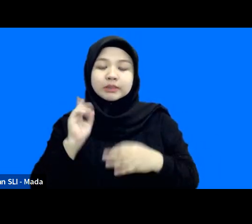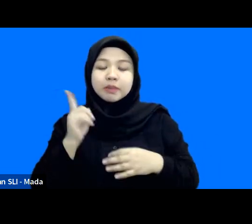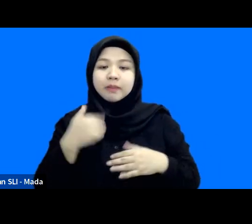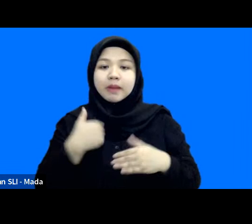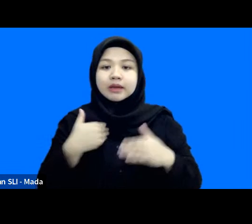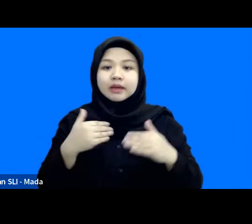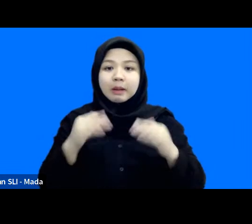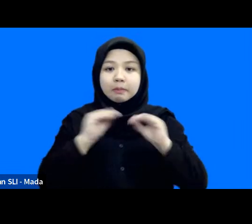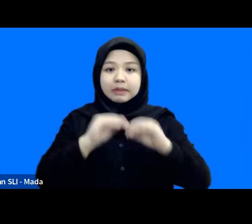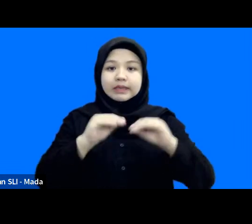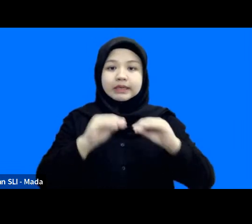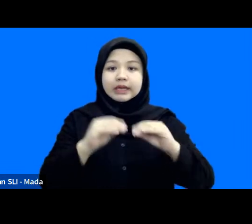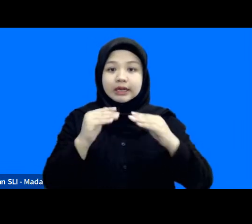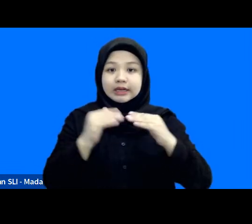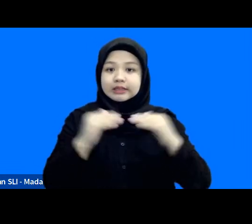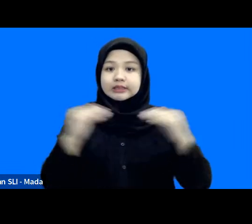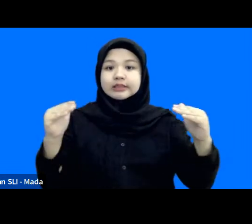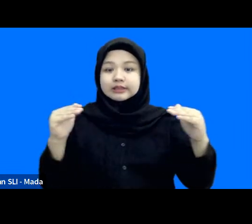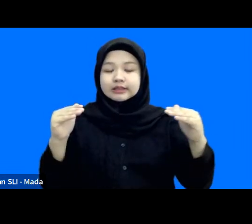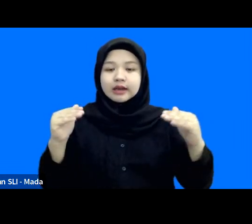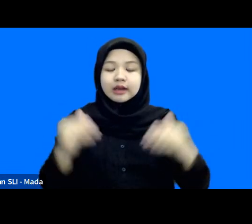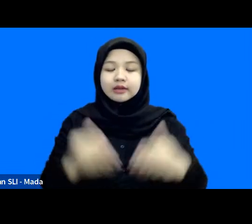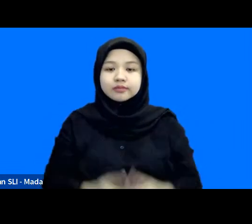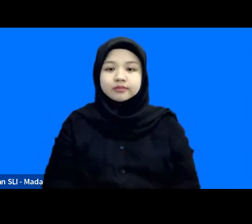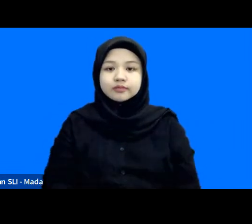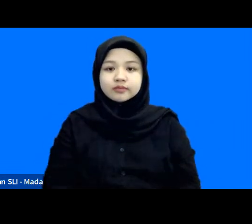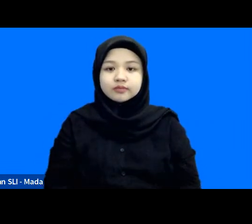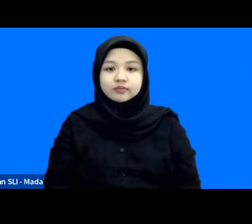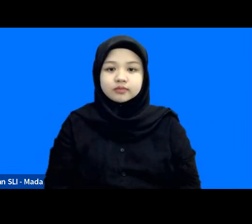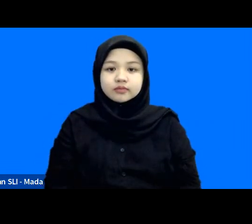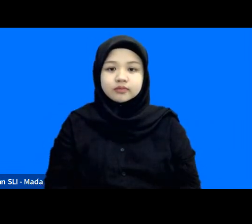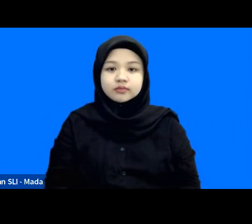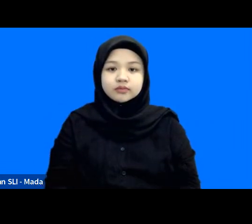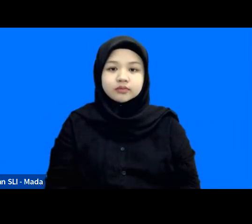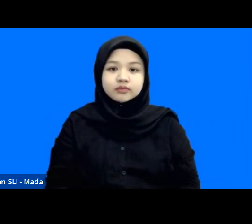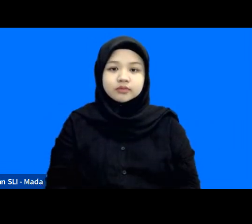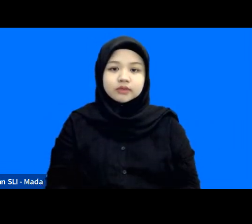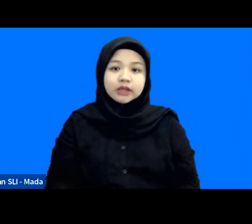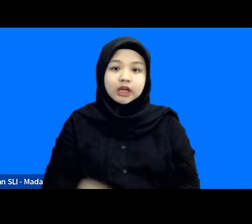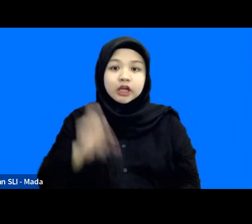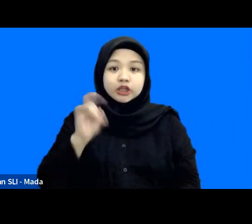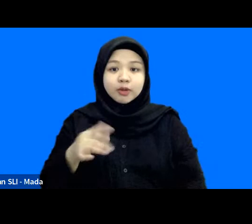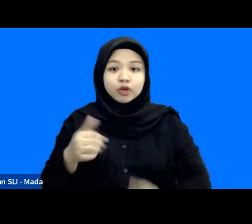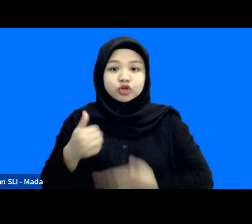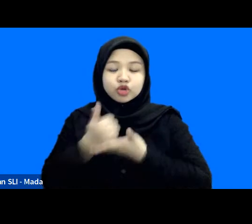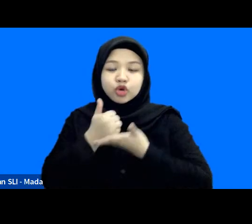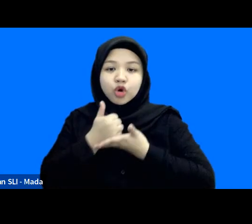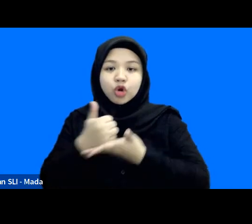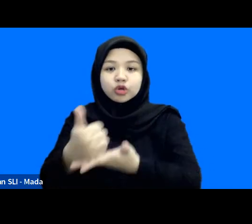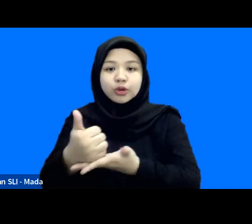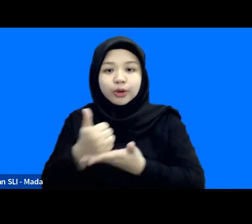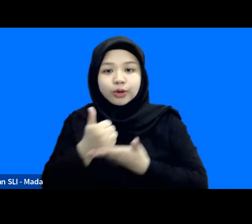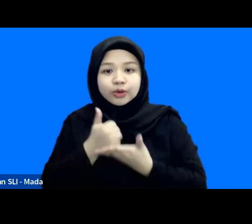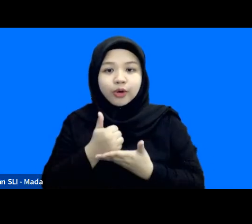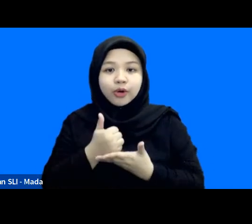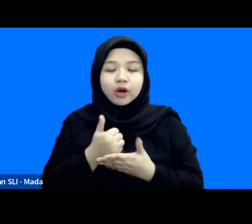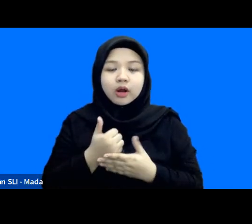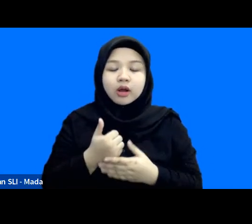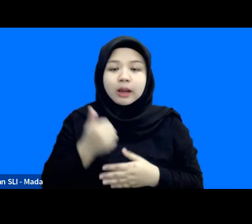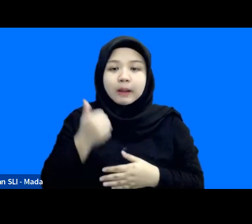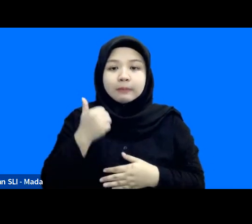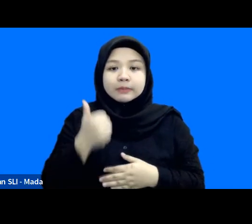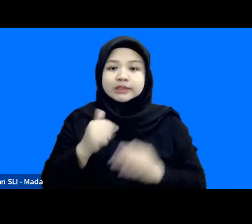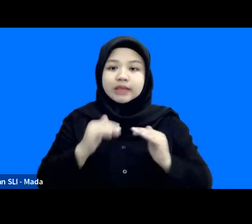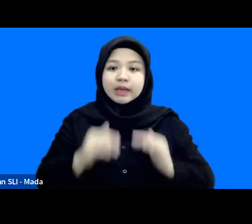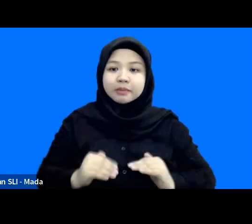gotong royong, or helping each other, or mutual cooperation, a value that we hold dearly in Indonesia that is